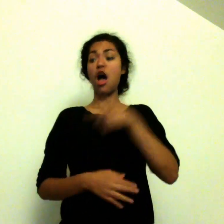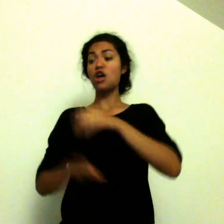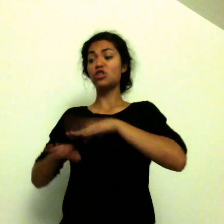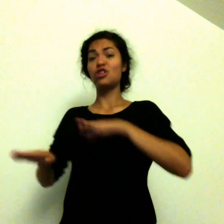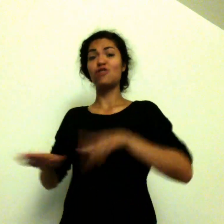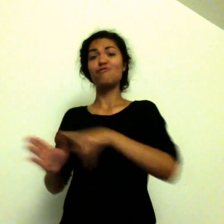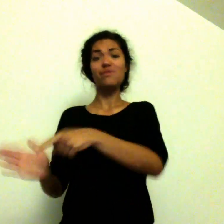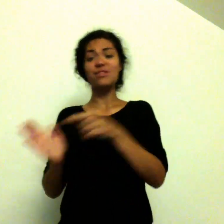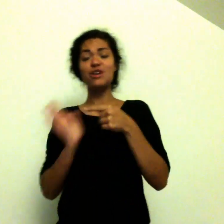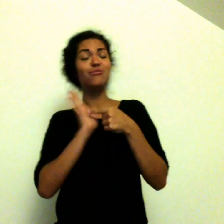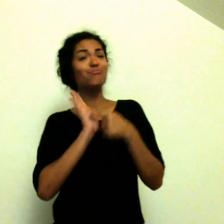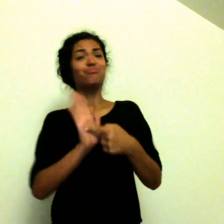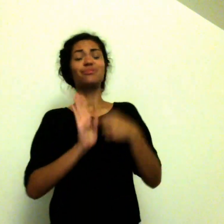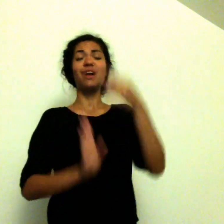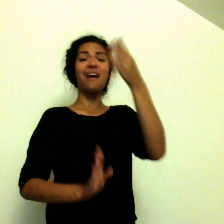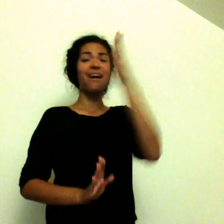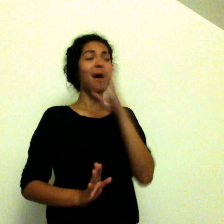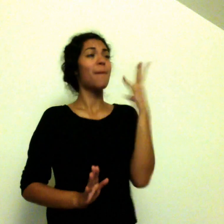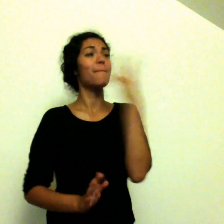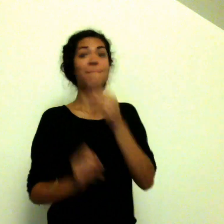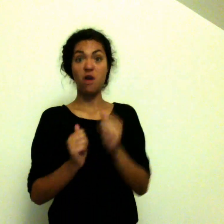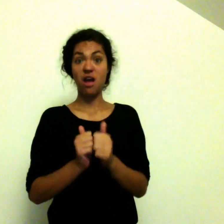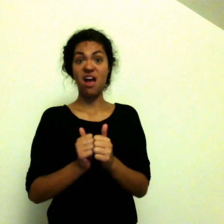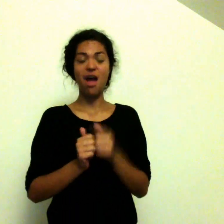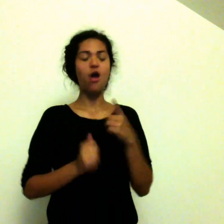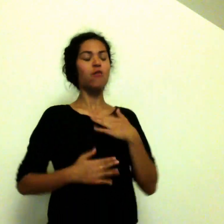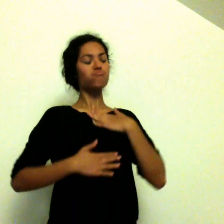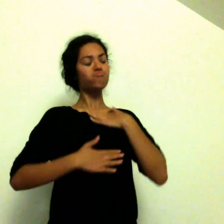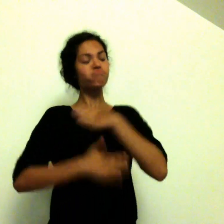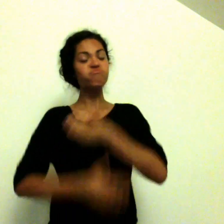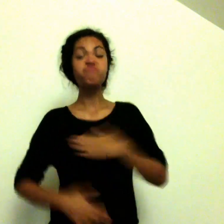immense capacity to exult in the monotonous.